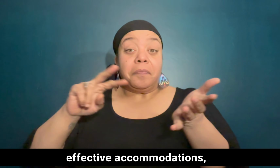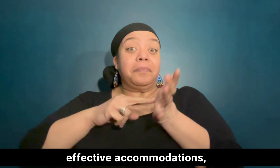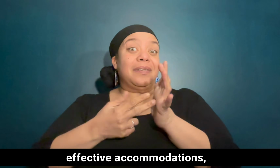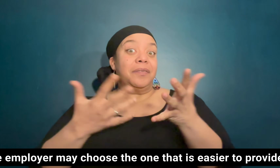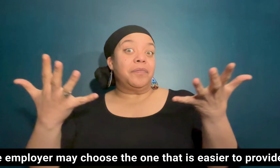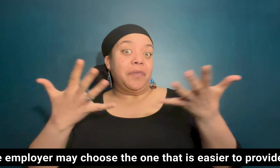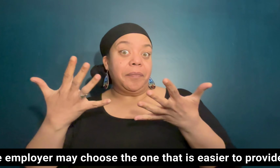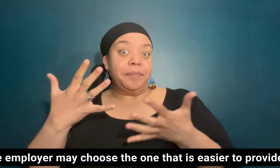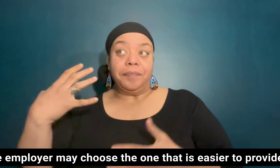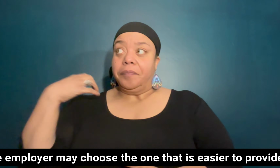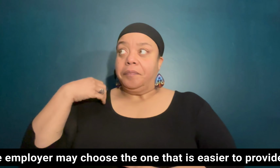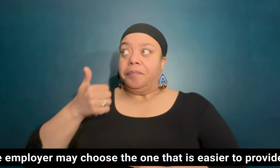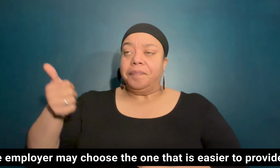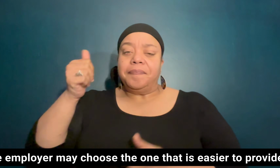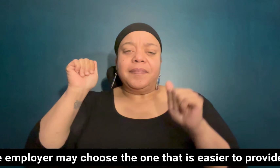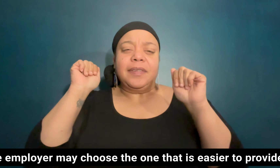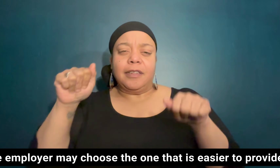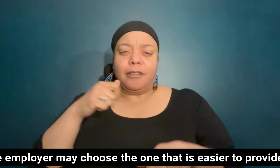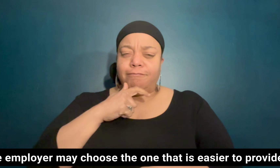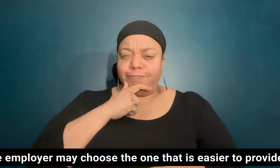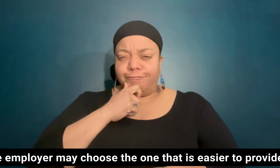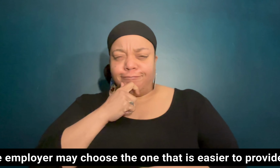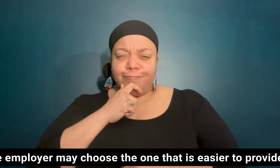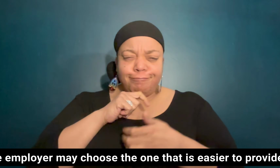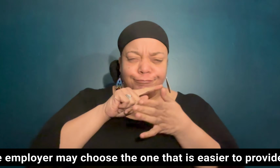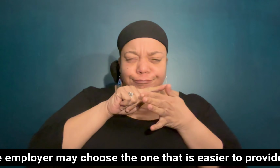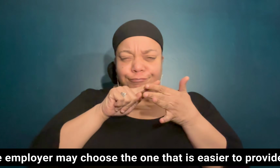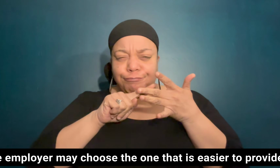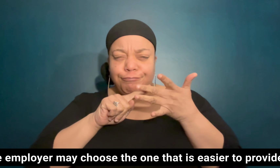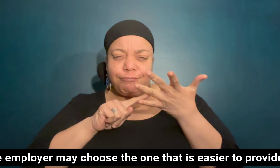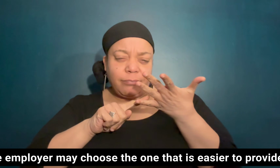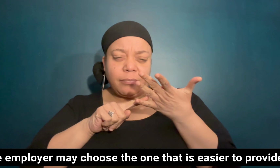the employer may choose the one that is easier to provide.